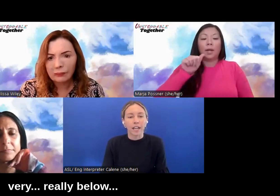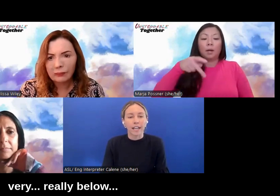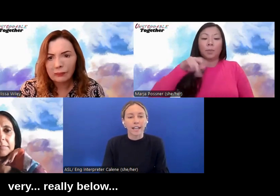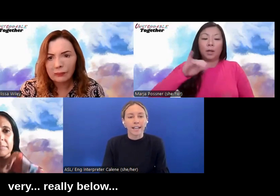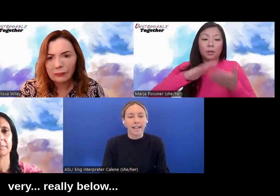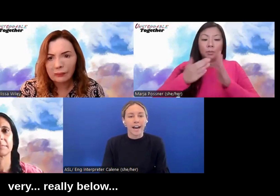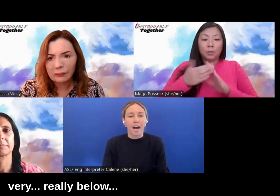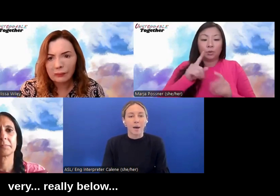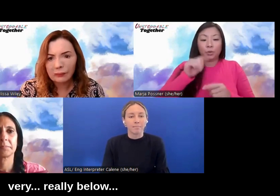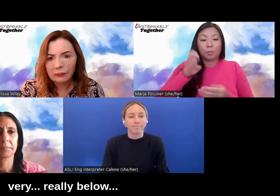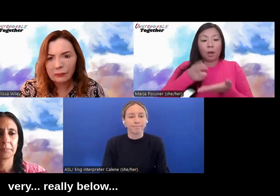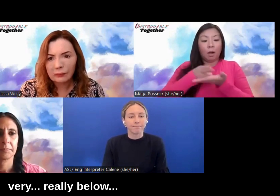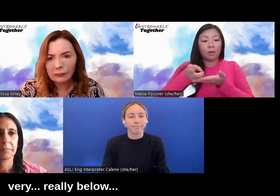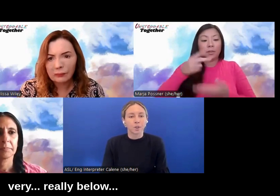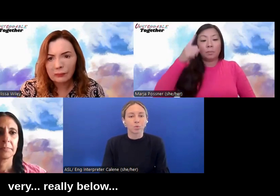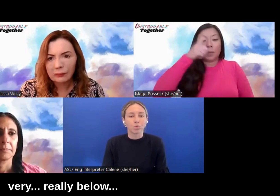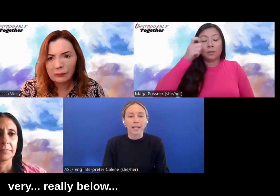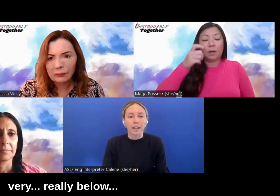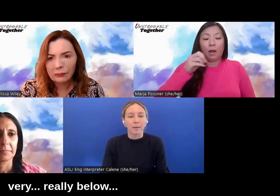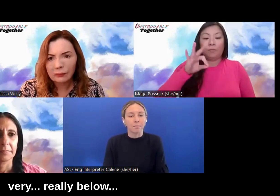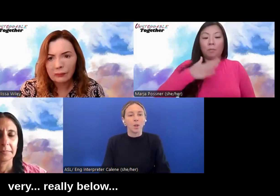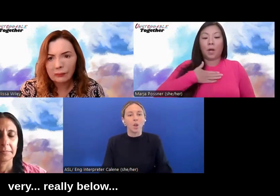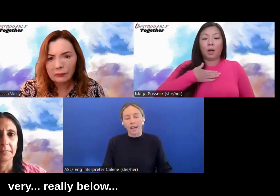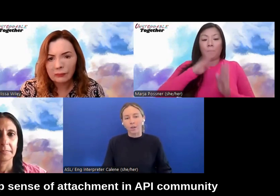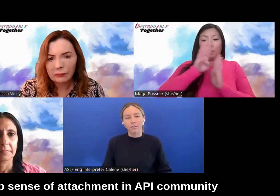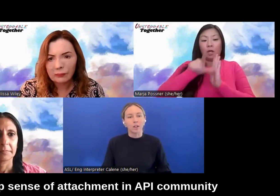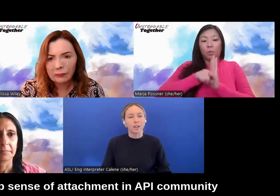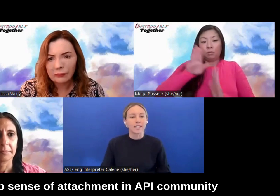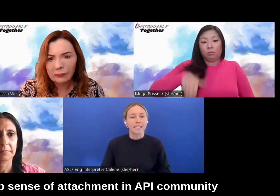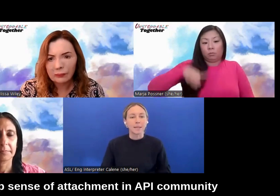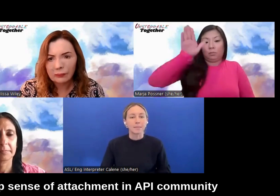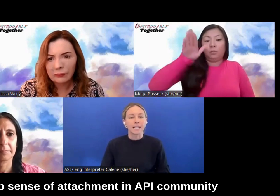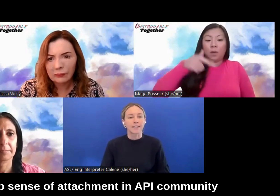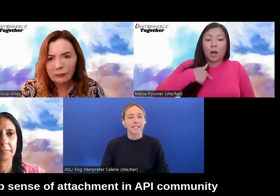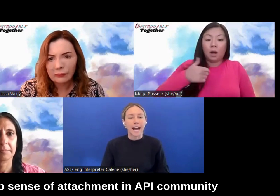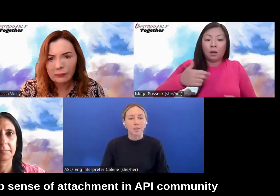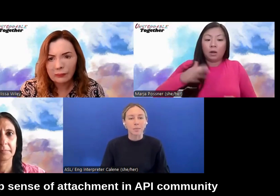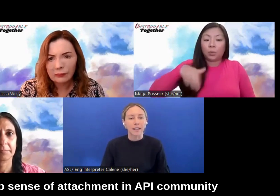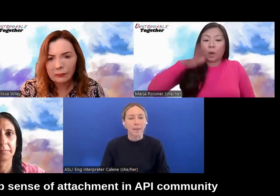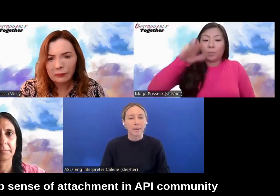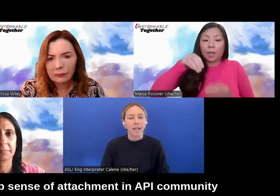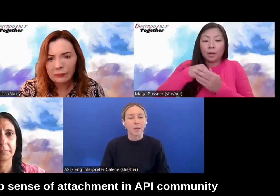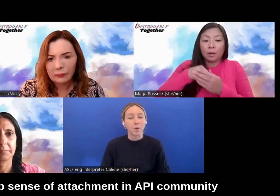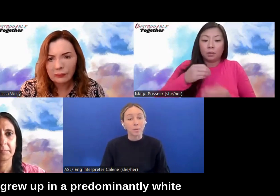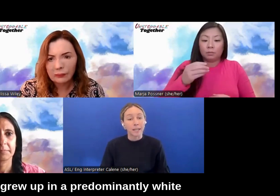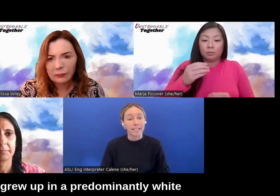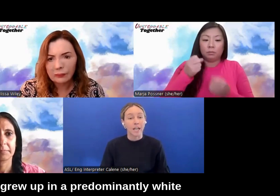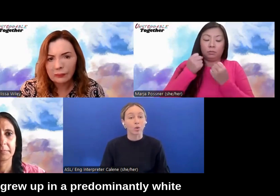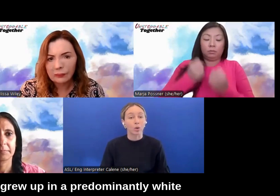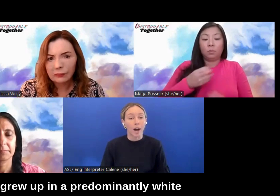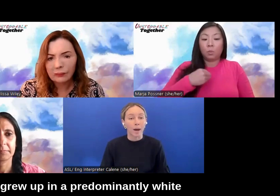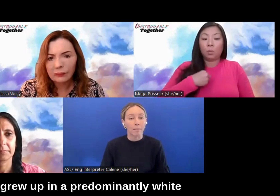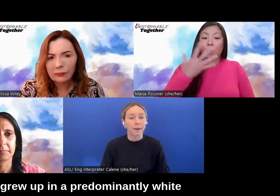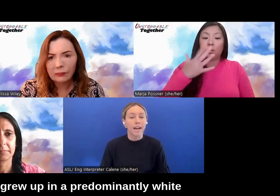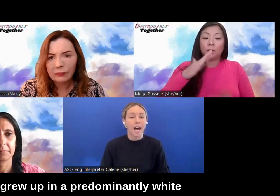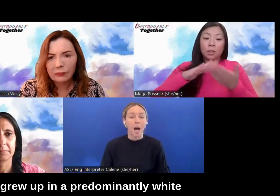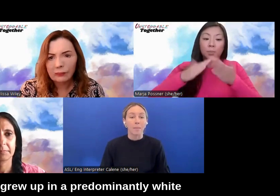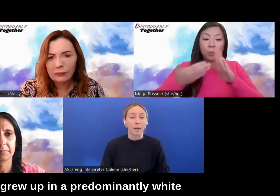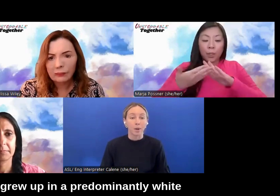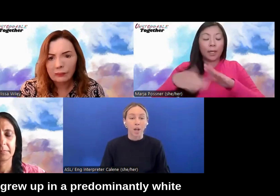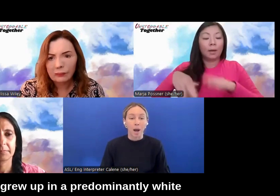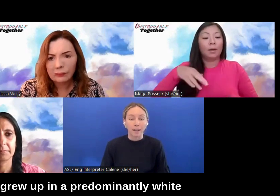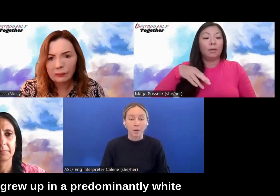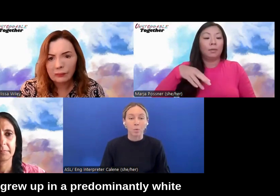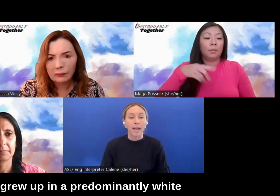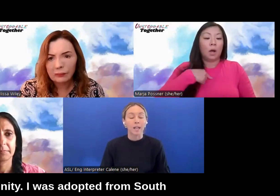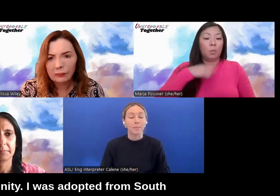feel very really I don't feel a deep sense of attachment in the API community because I grew up